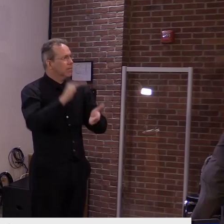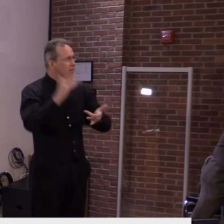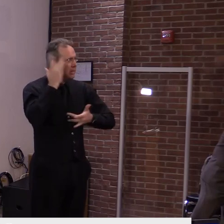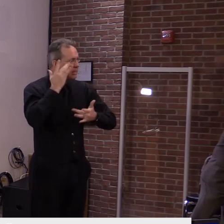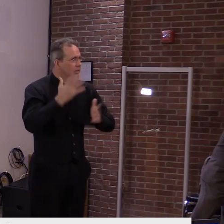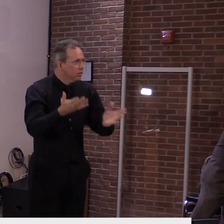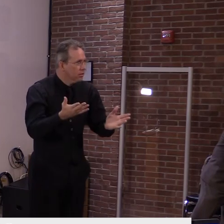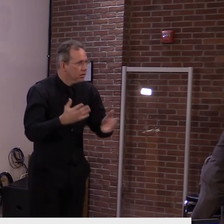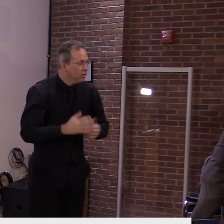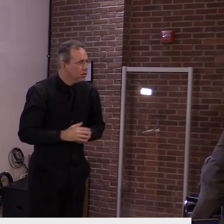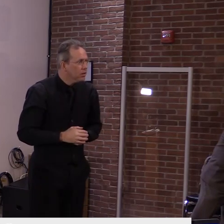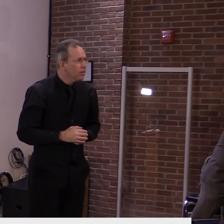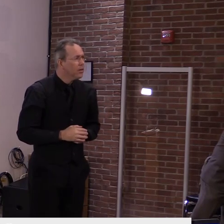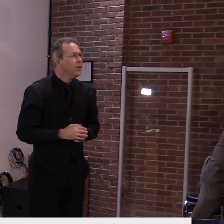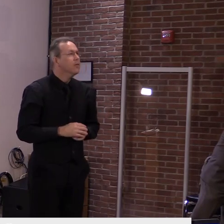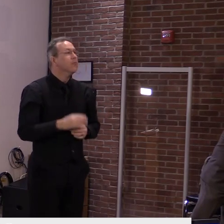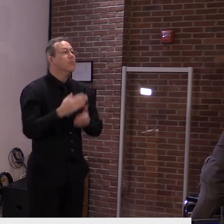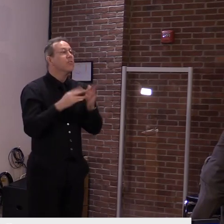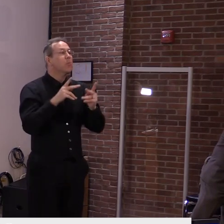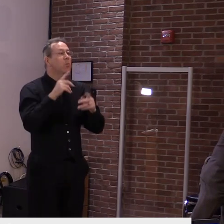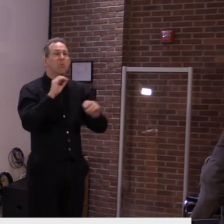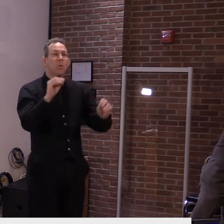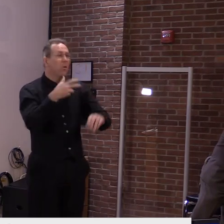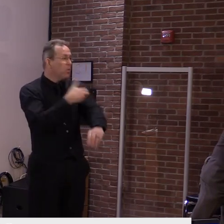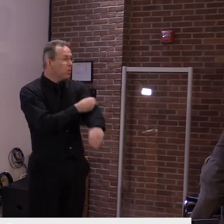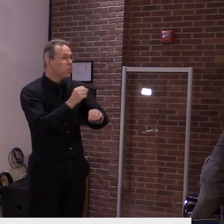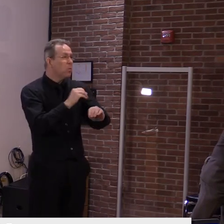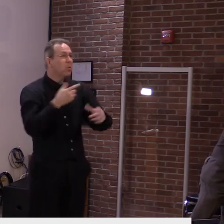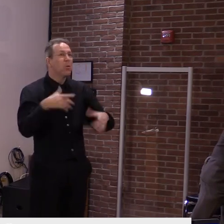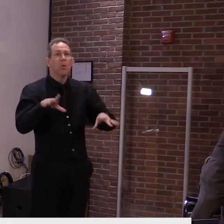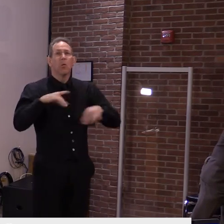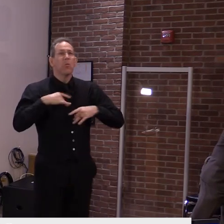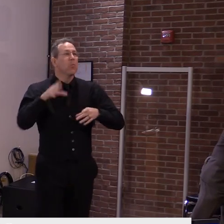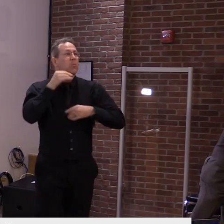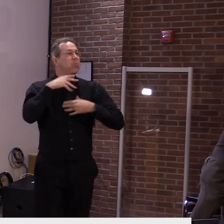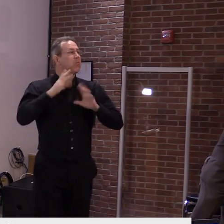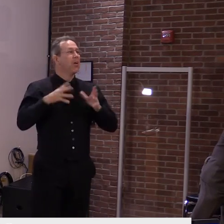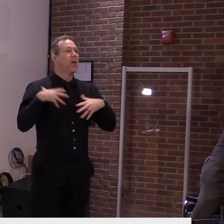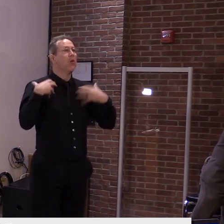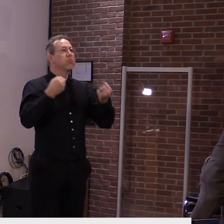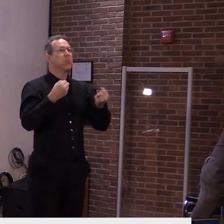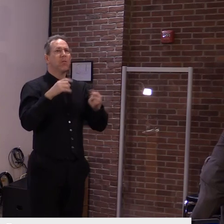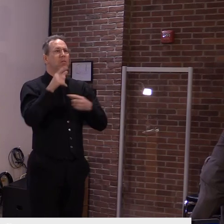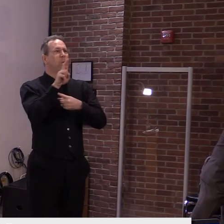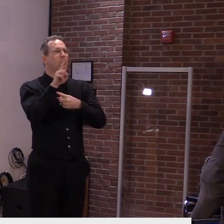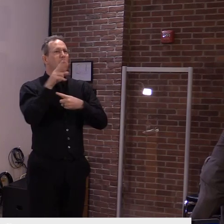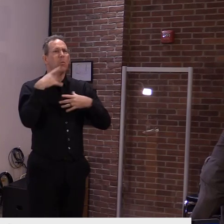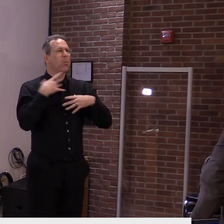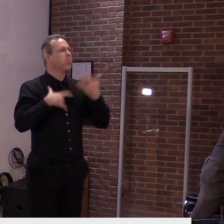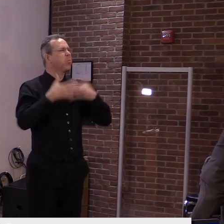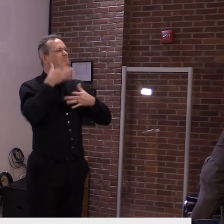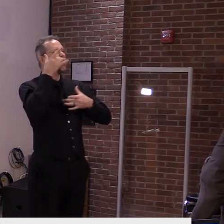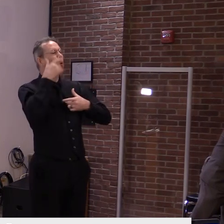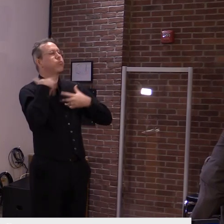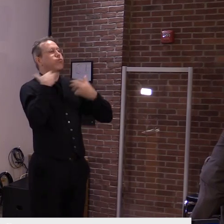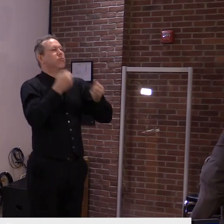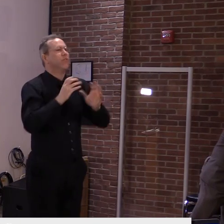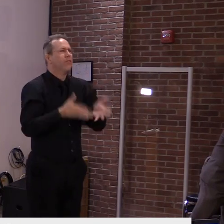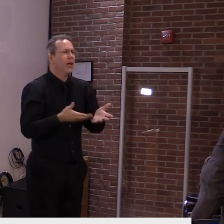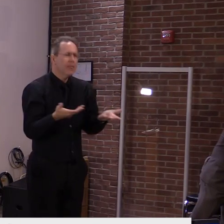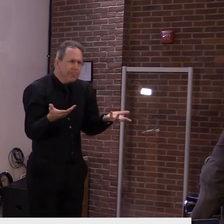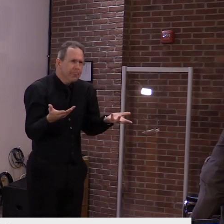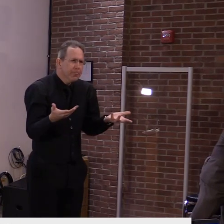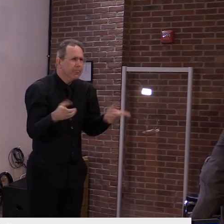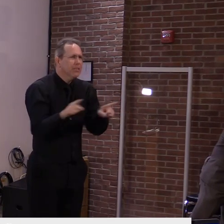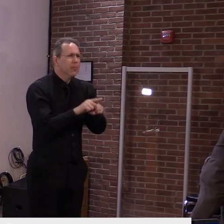flu. And physicians are testing those people to see if they have the flu. So the same thing will happen with